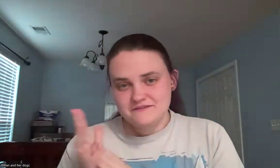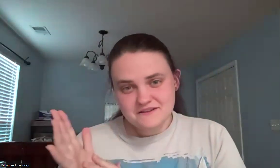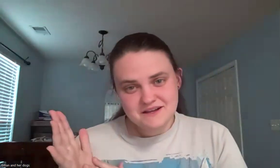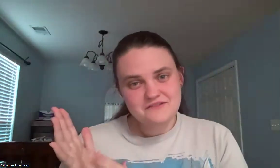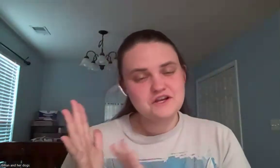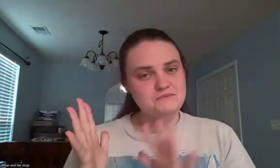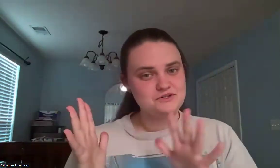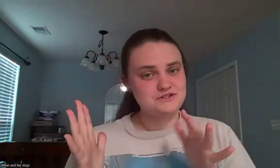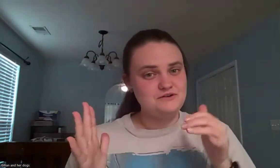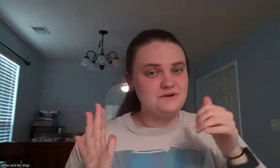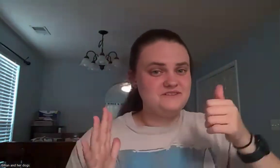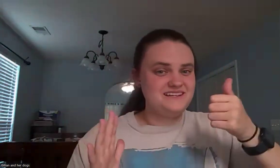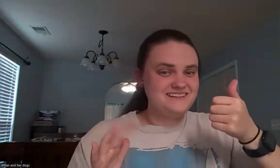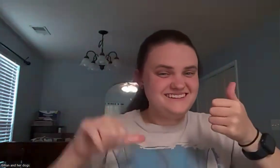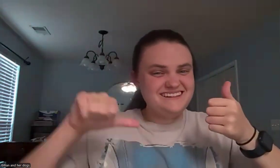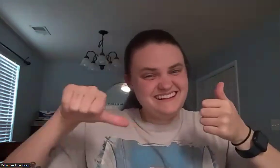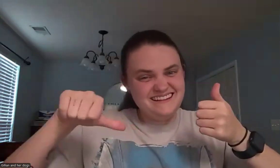feeling on the numbers so far? Feeling good?